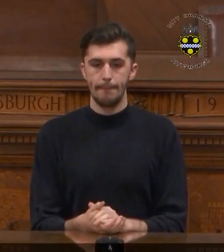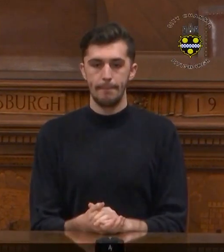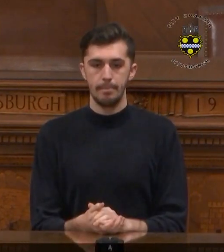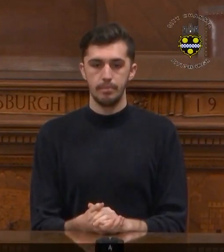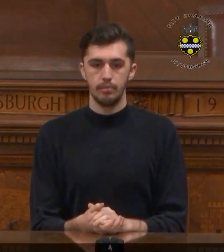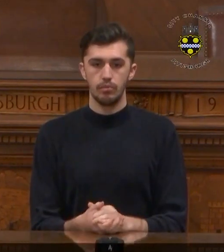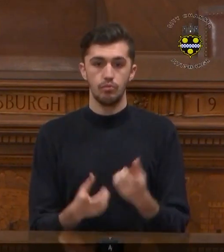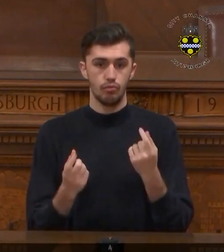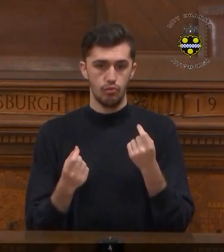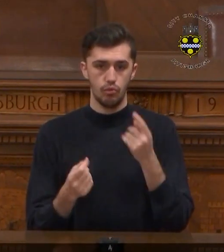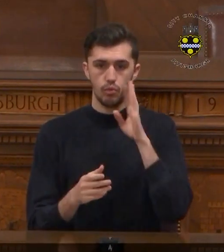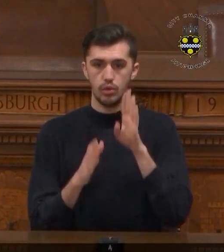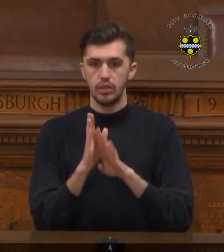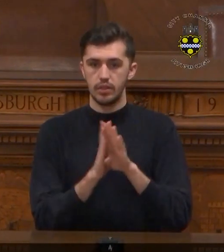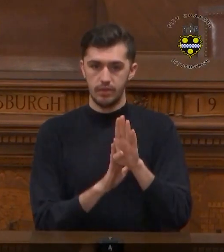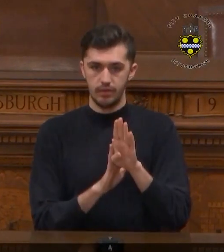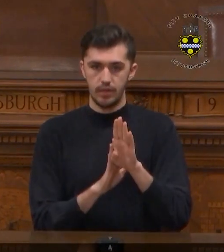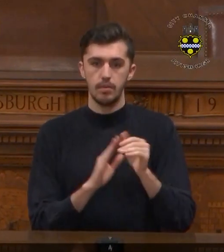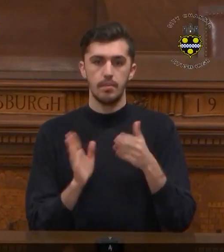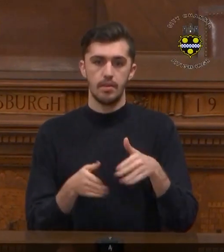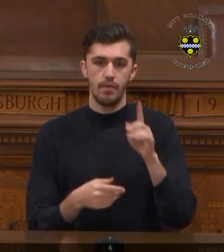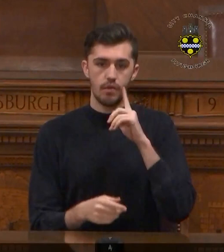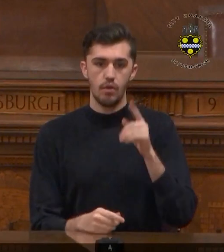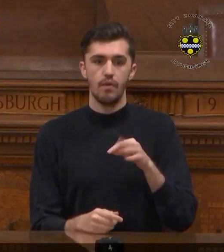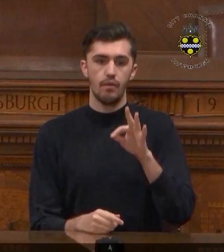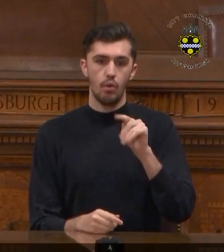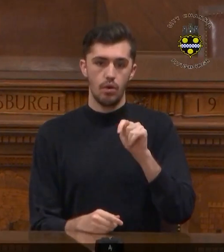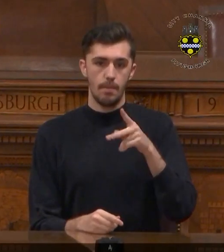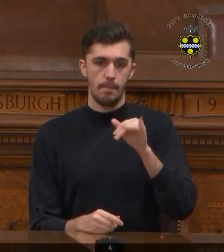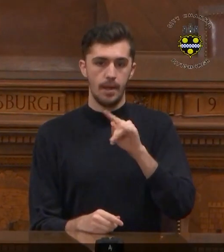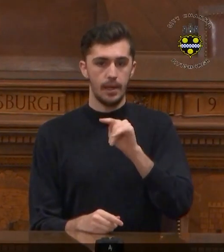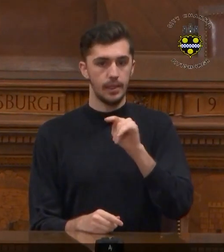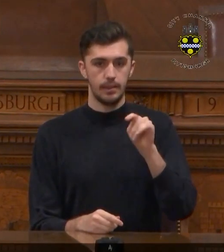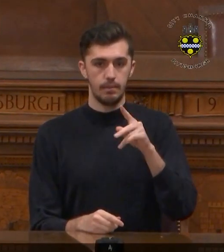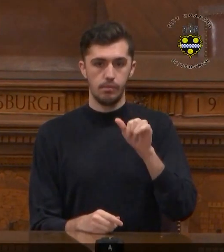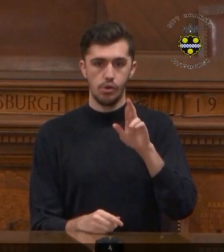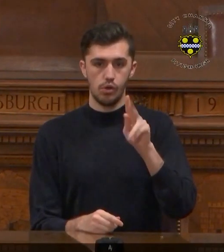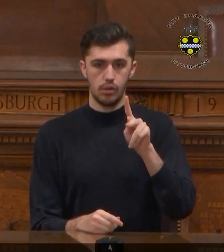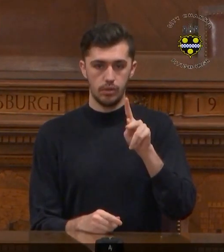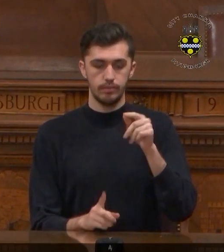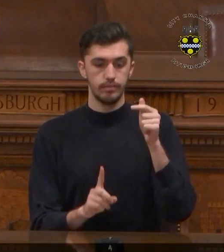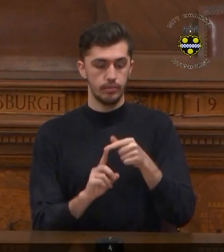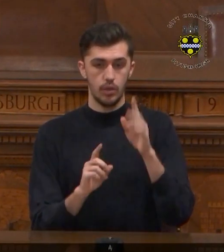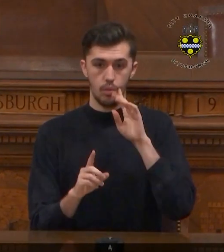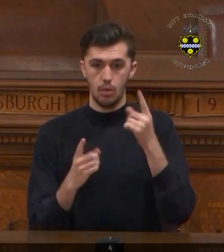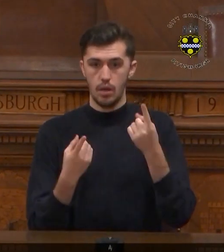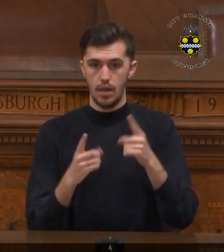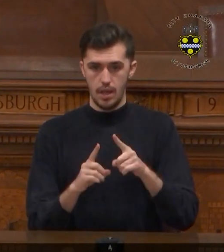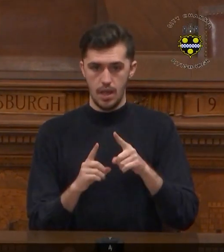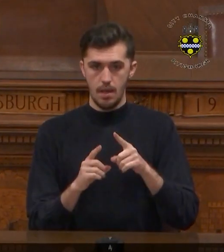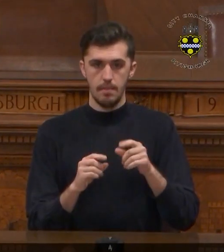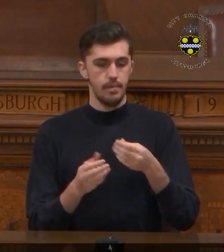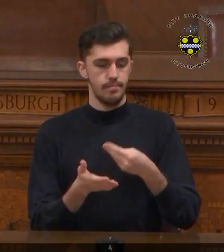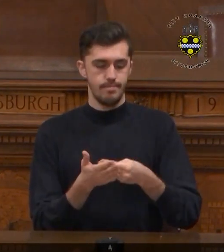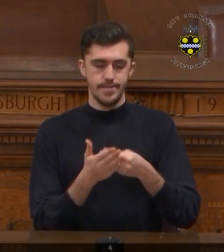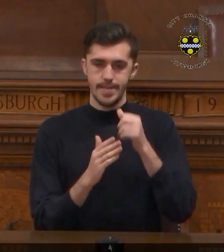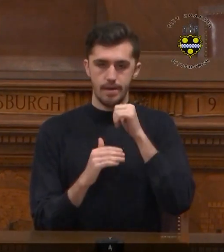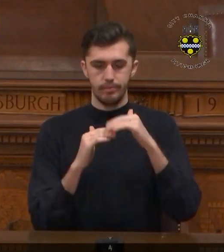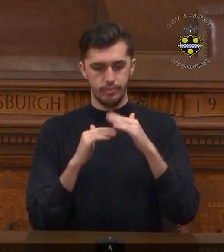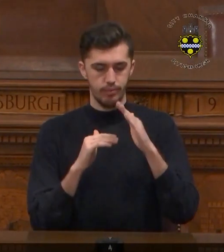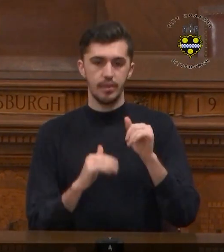master plan for Fort Pitt Park. The park master plan should be executed for a sum not to